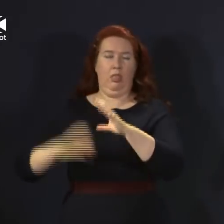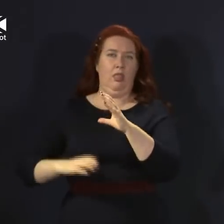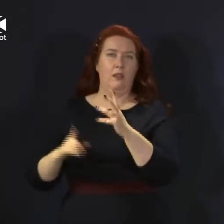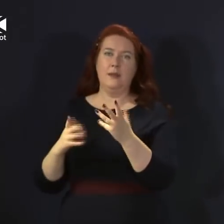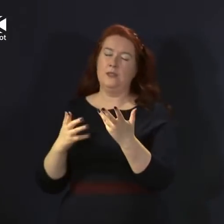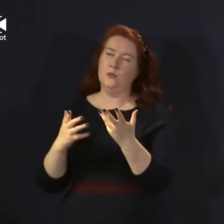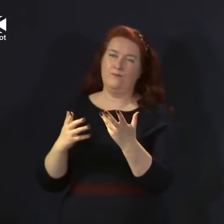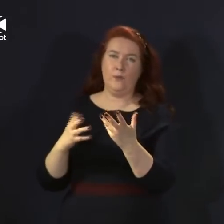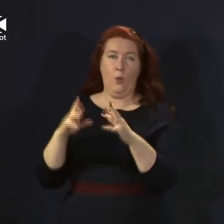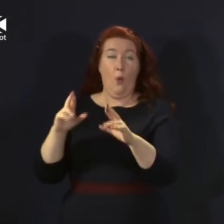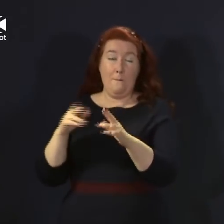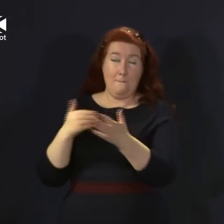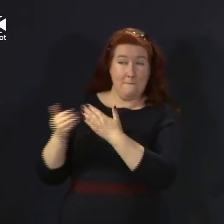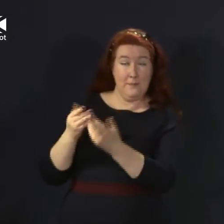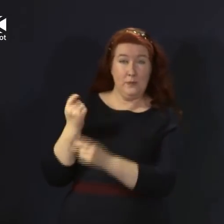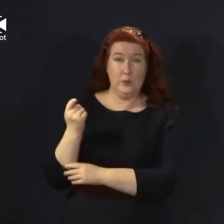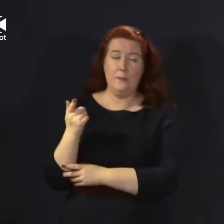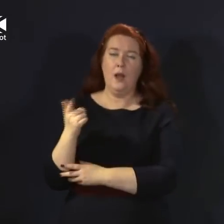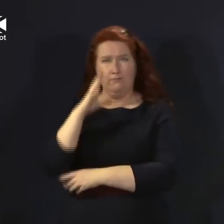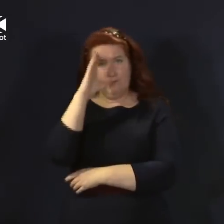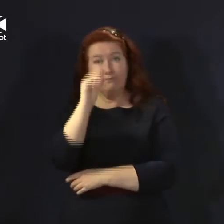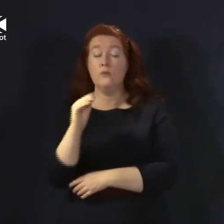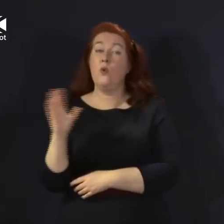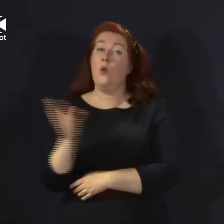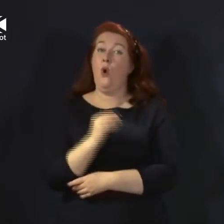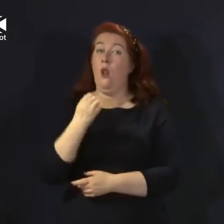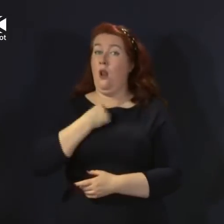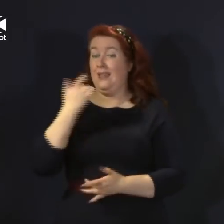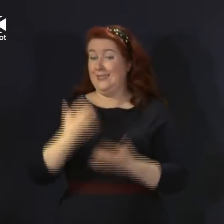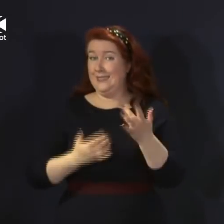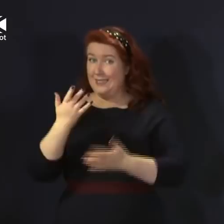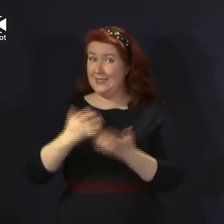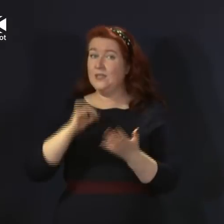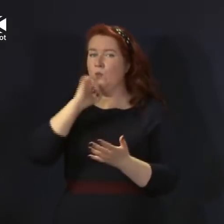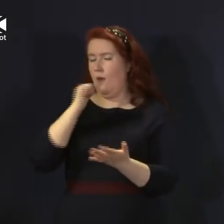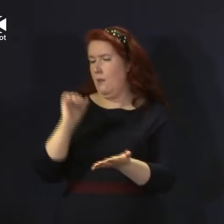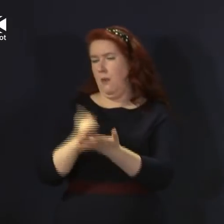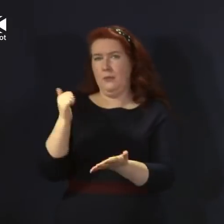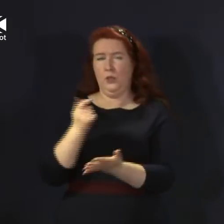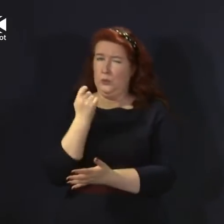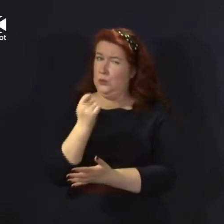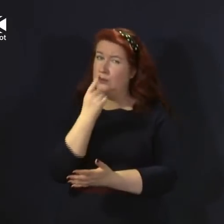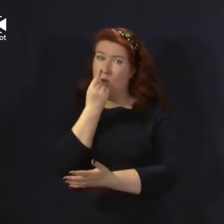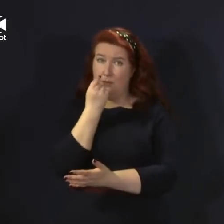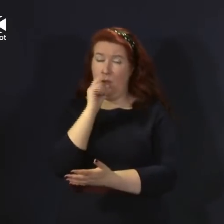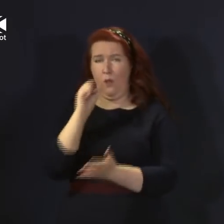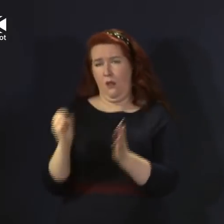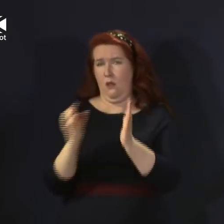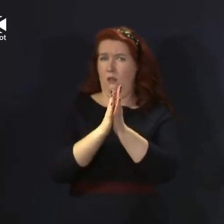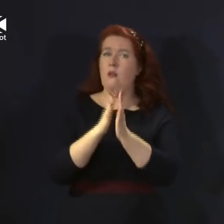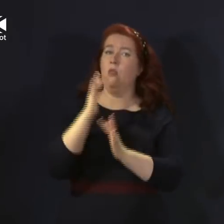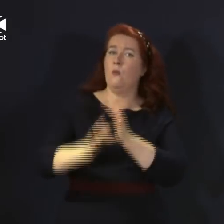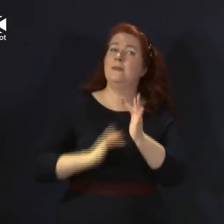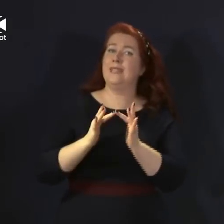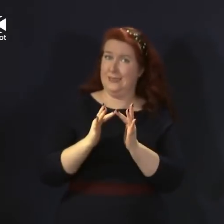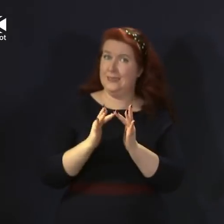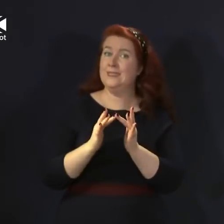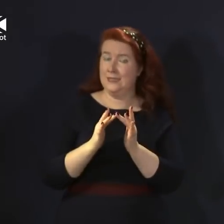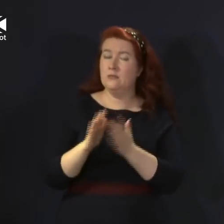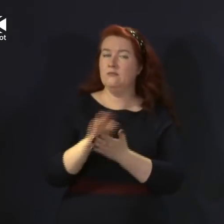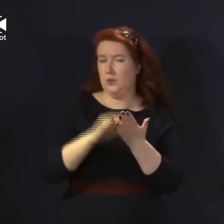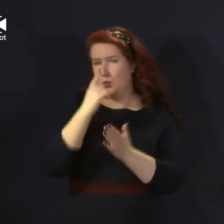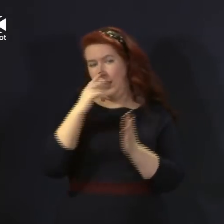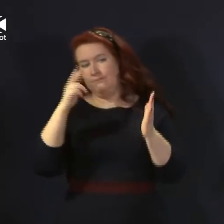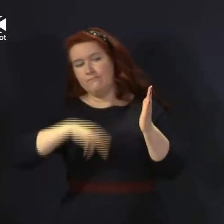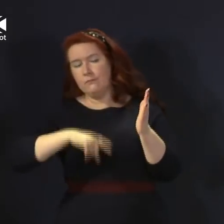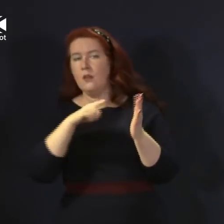soon, and I can assure you that all of today's figures will be published just as quickly as possible, and you'll be able to access them when